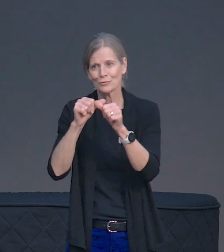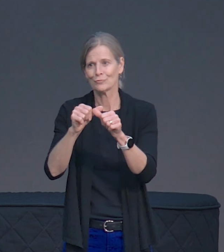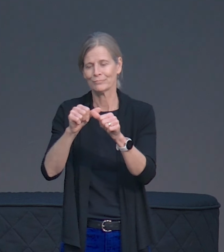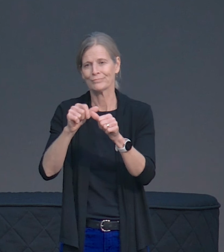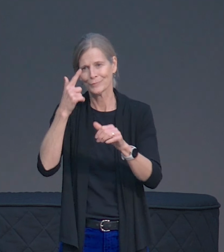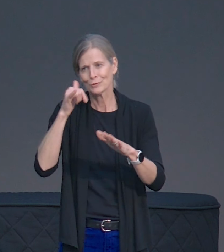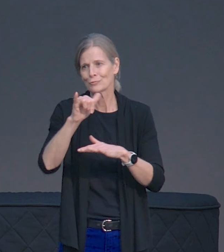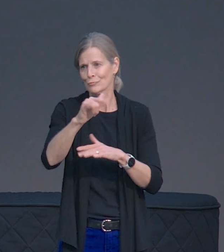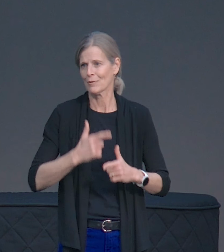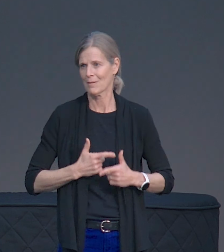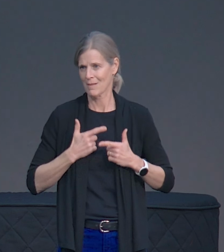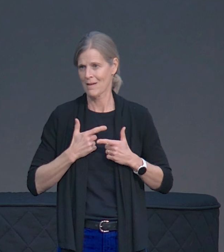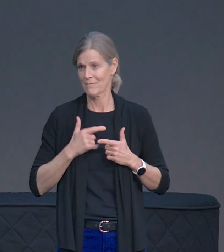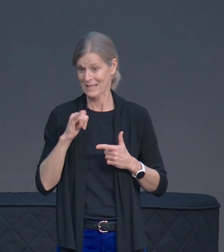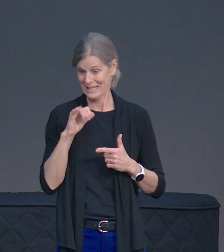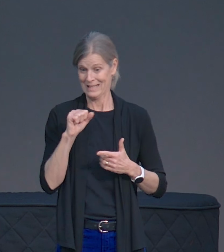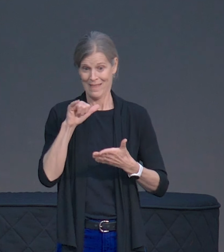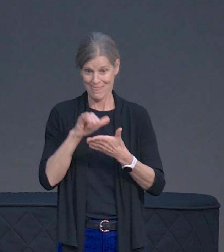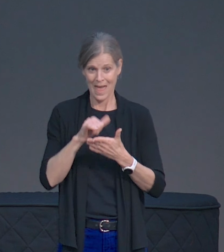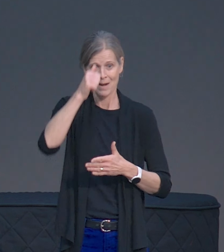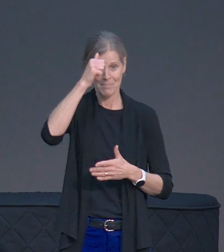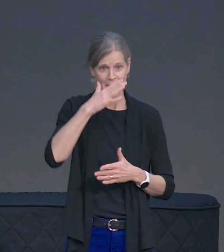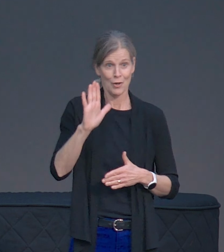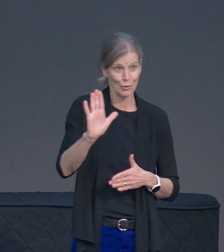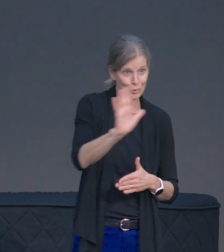Is That Man Your Savior